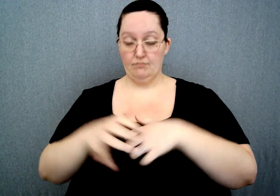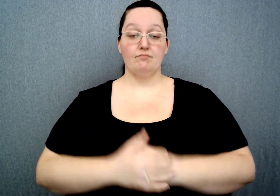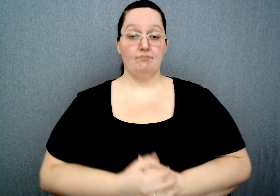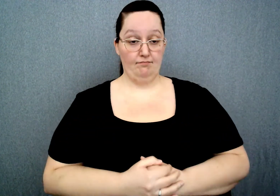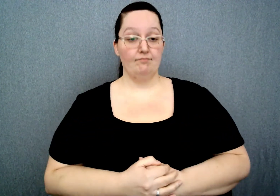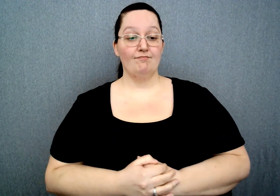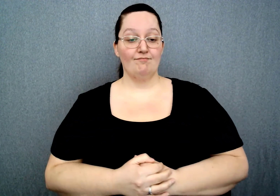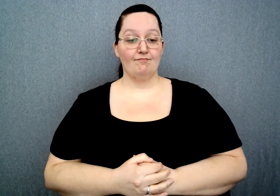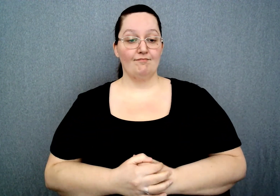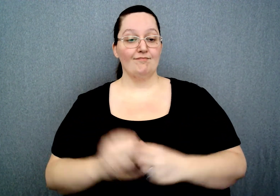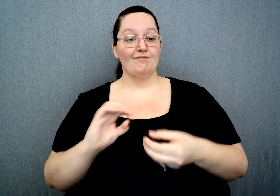frozen.